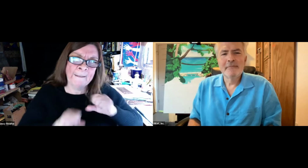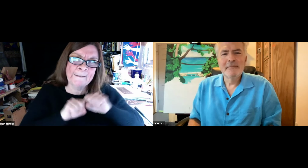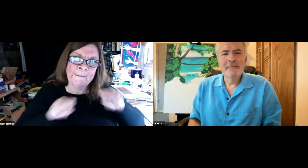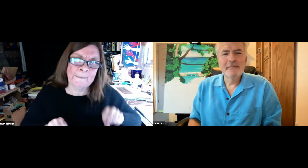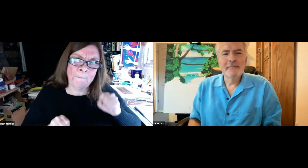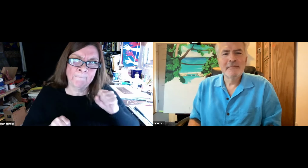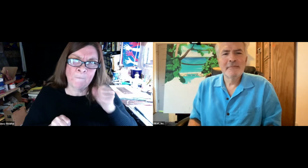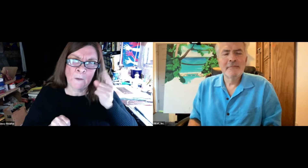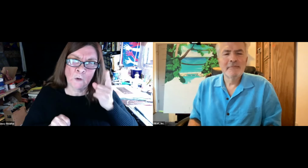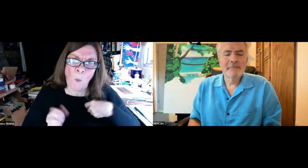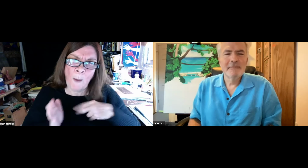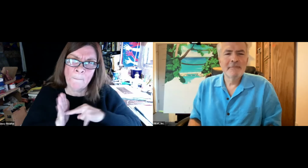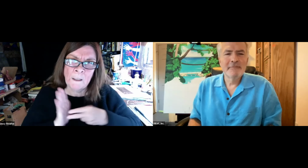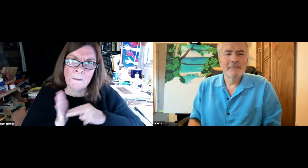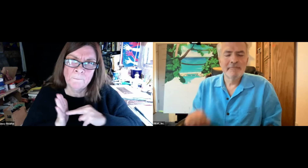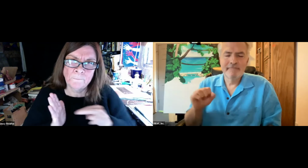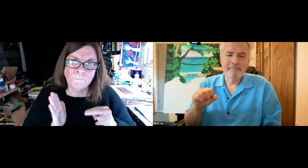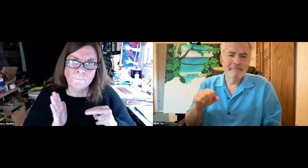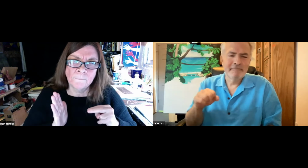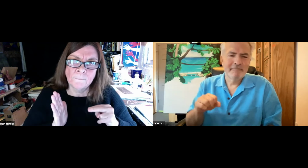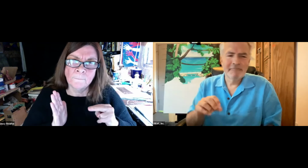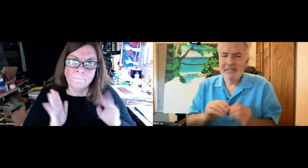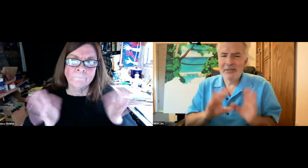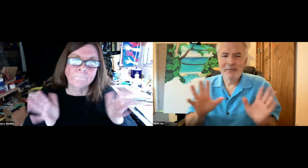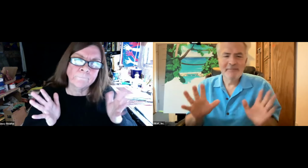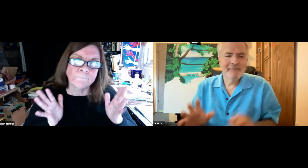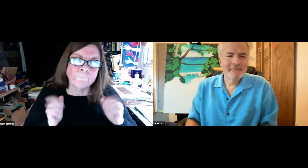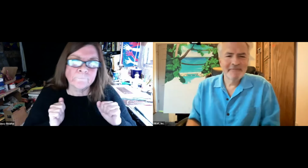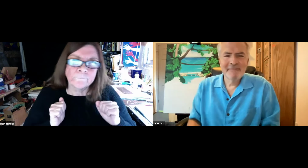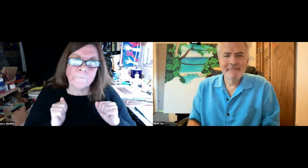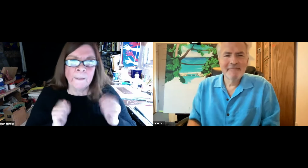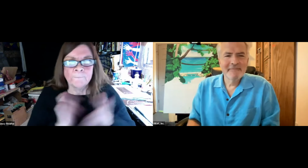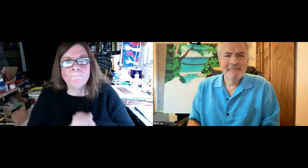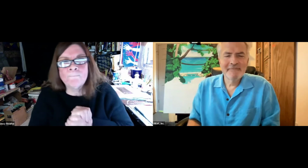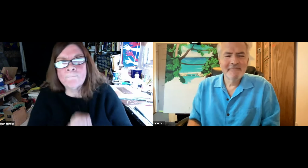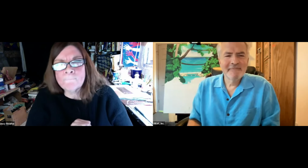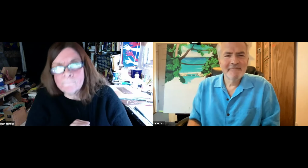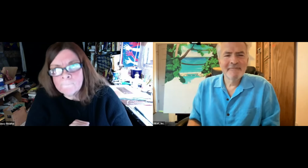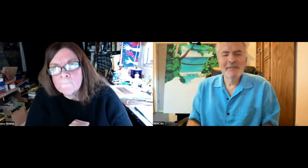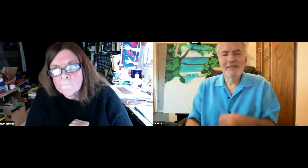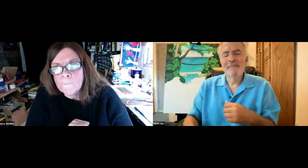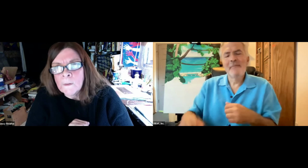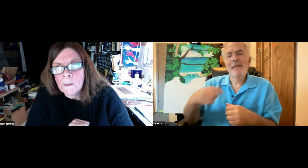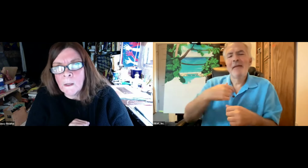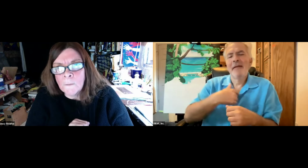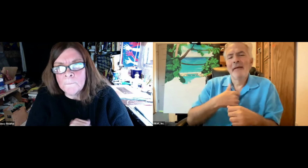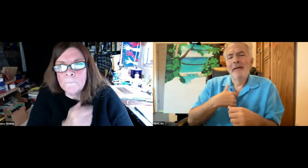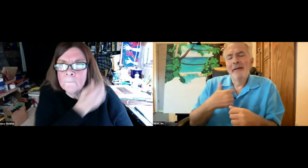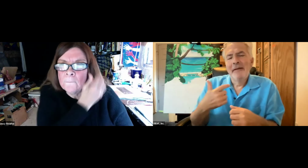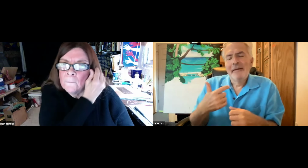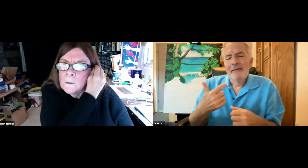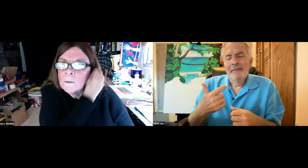And I know it's not operating within that white system, if you understand what I'm saying, that's coming across, Tony.